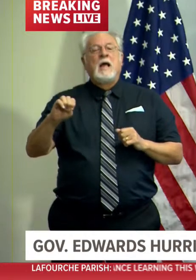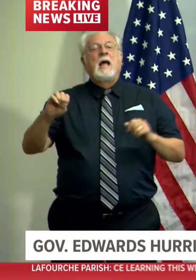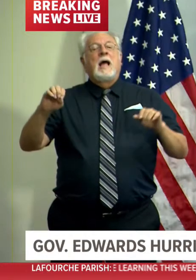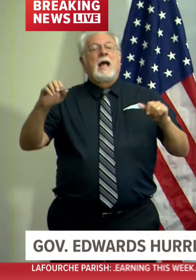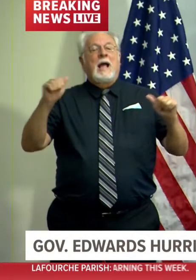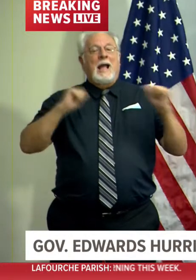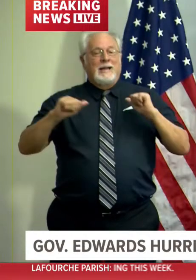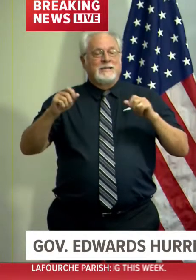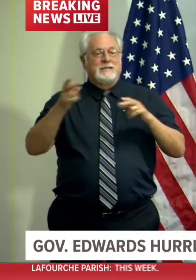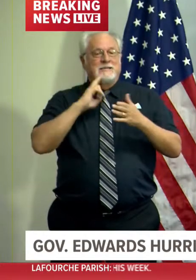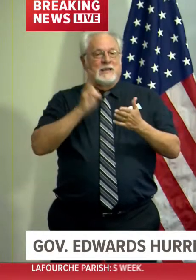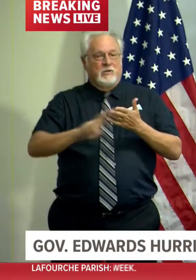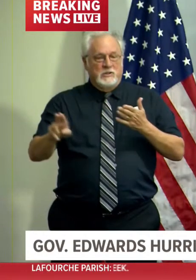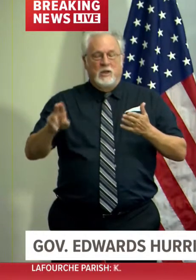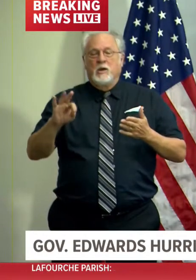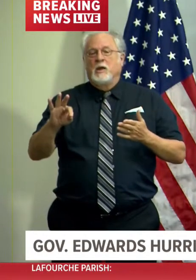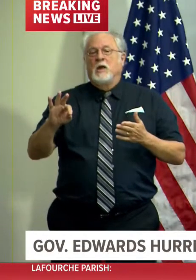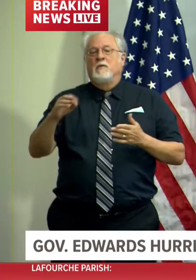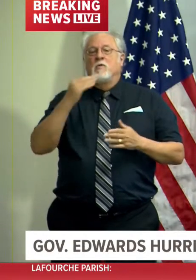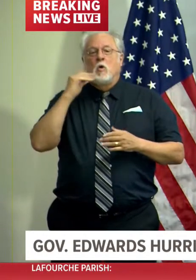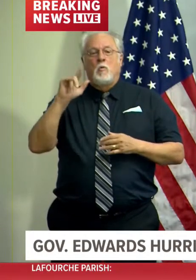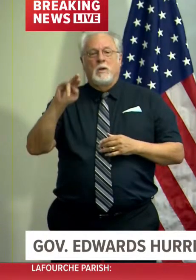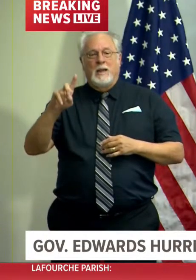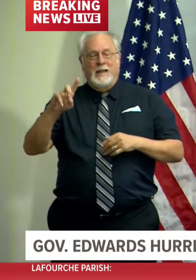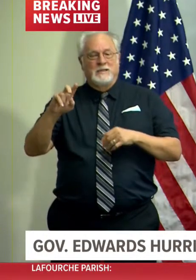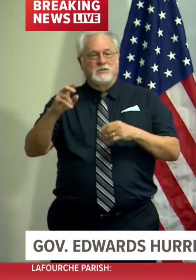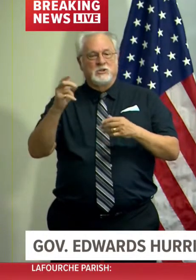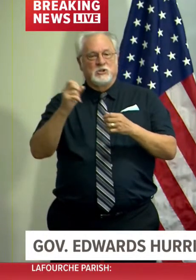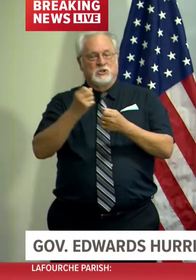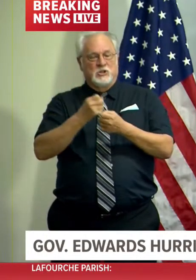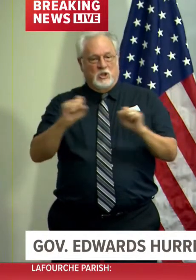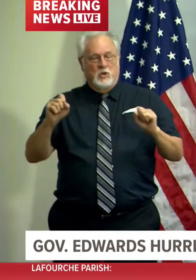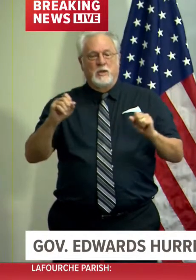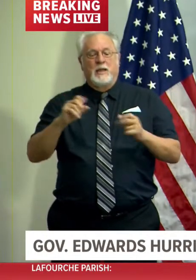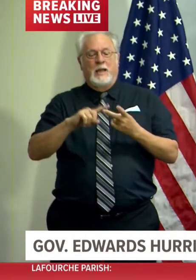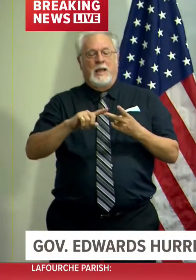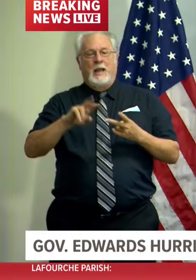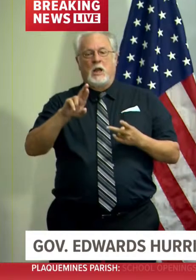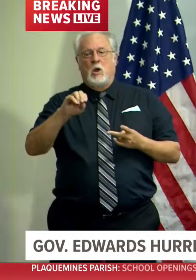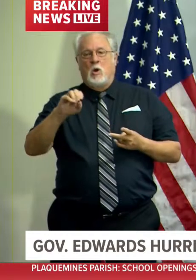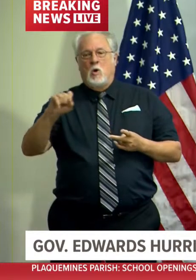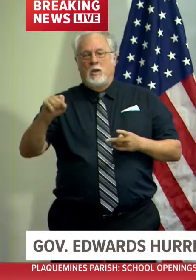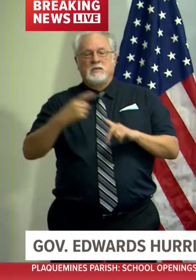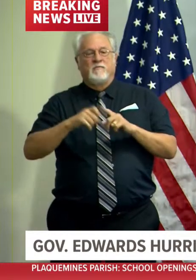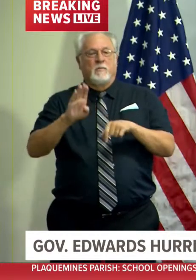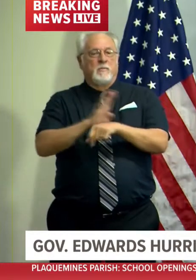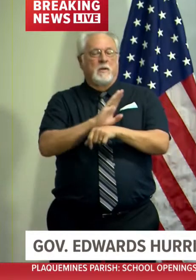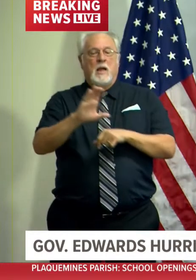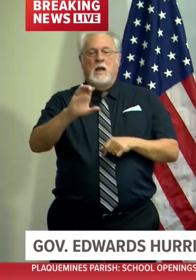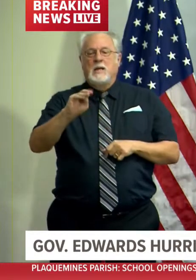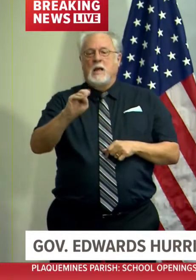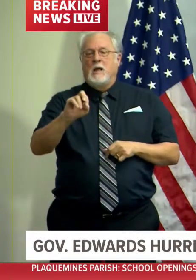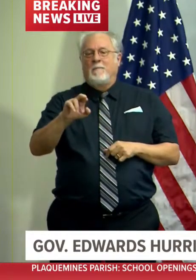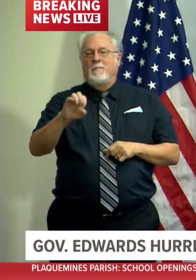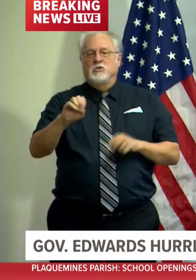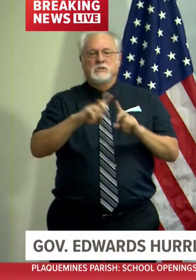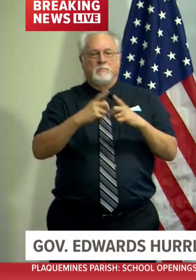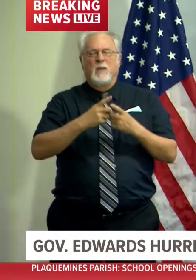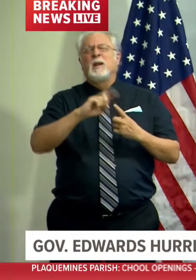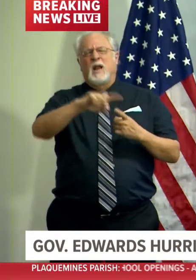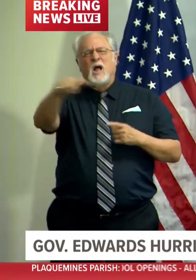Security, also Secretary Wilbur Ross of Commerce Department, and other federal